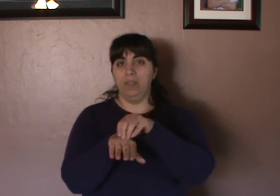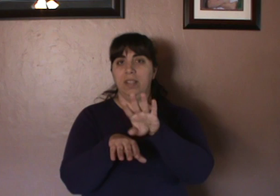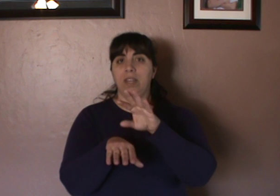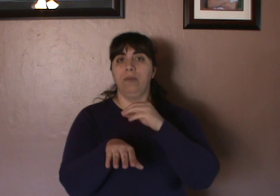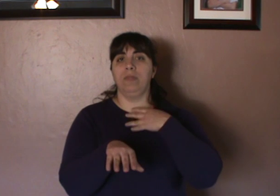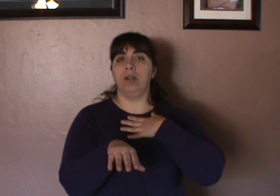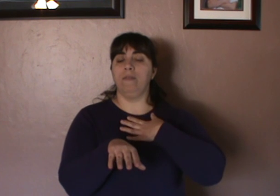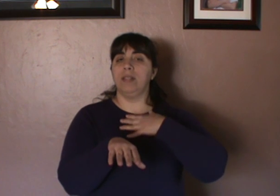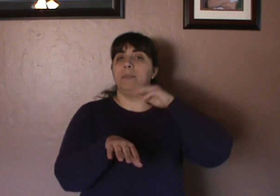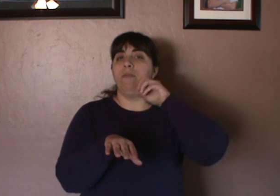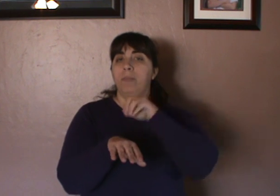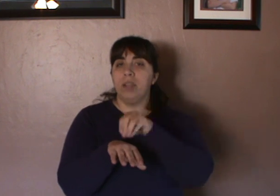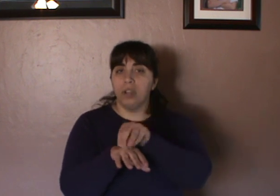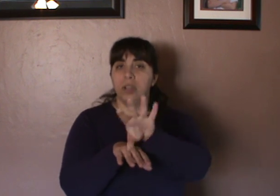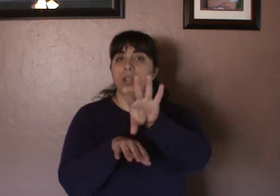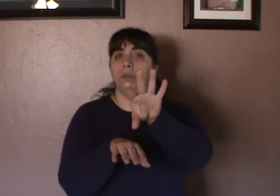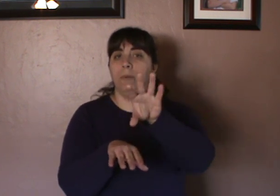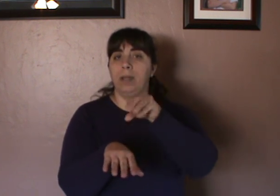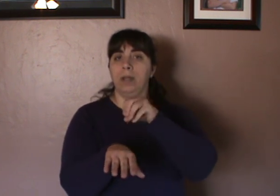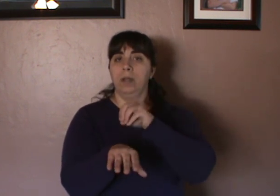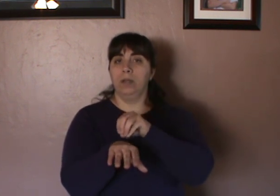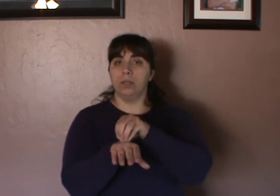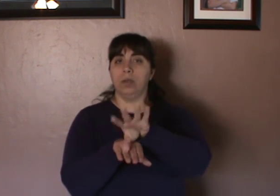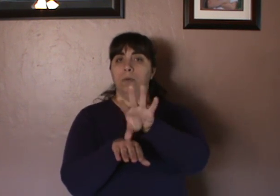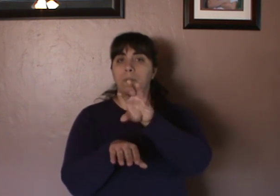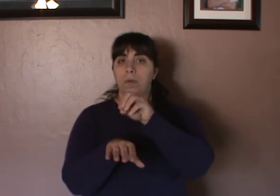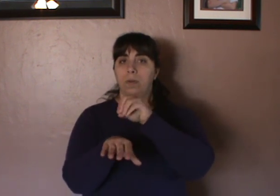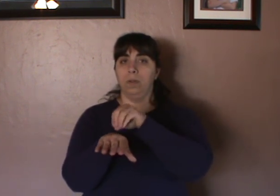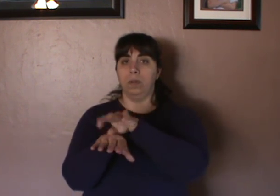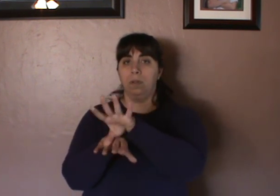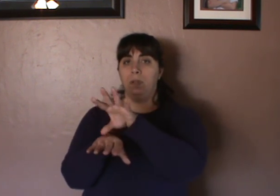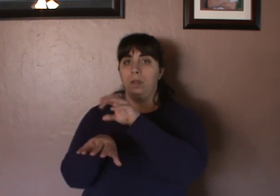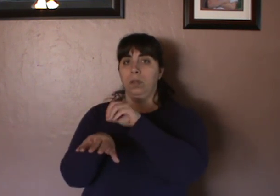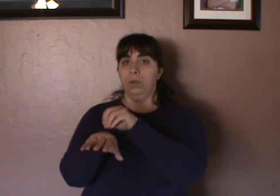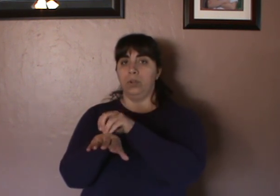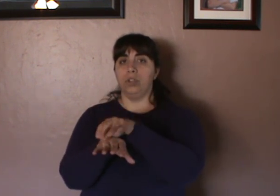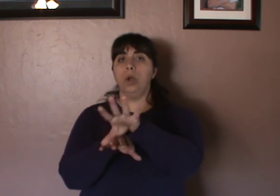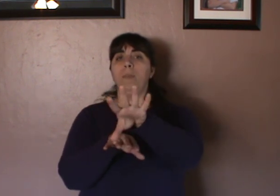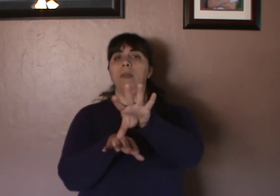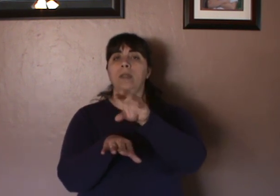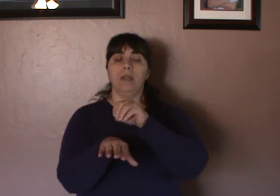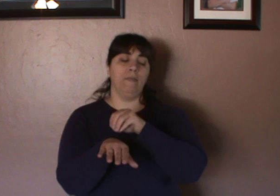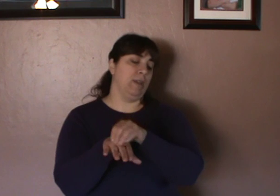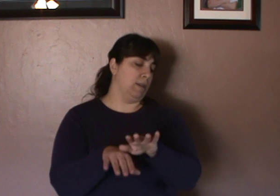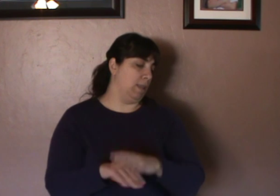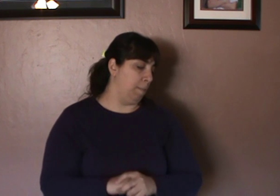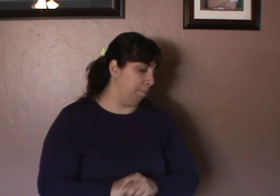counseling you, they're giving some information to you, right? So, we're just opening and giving it to them.